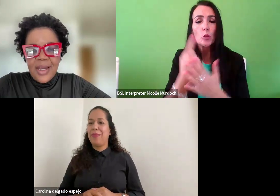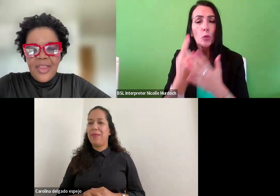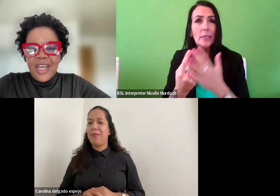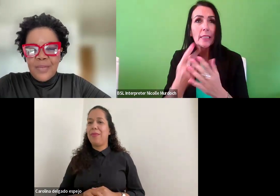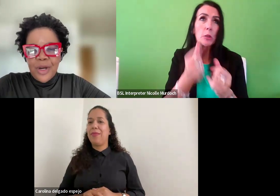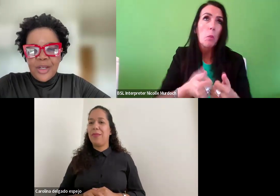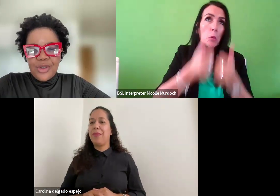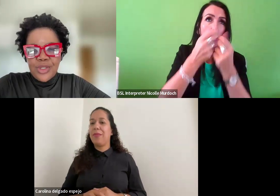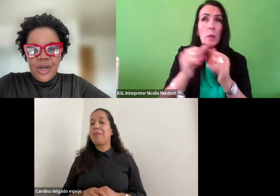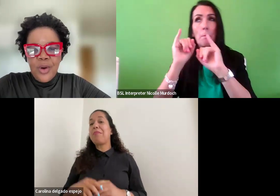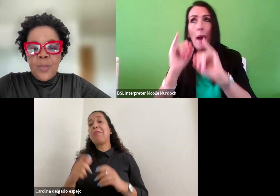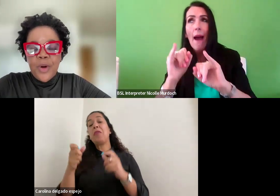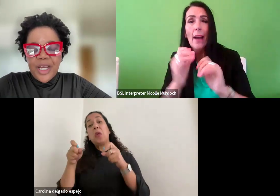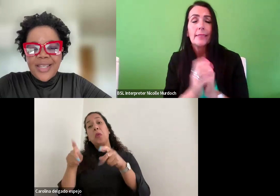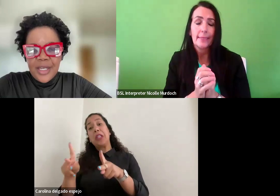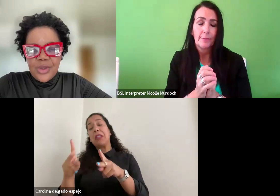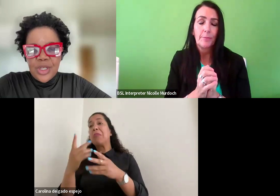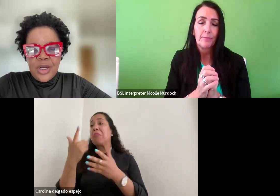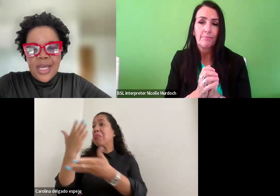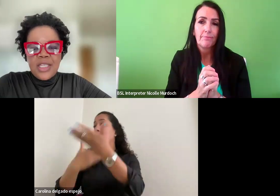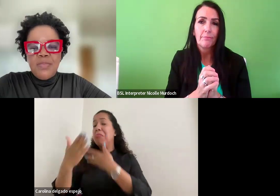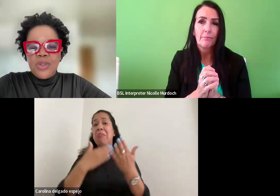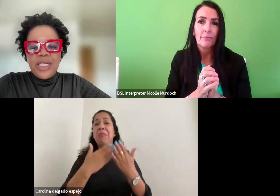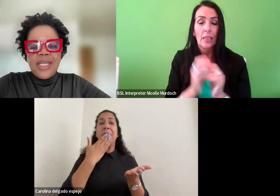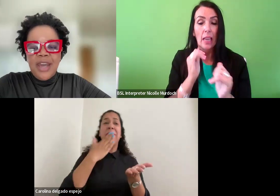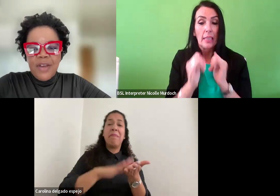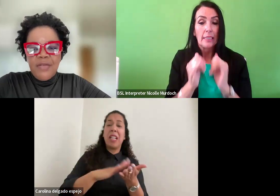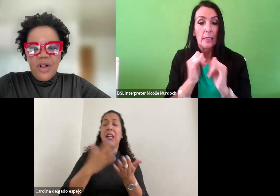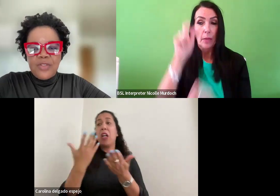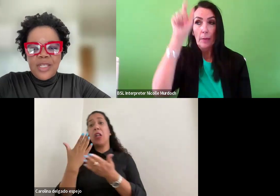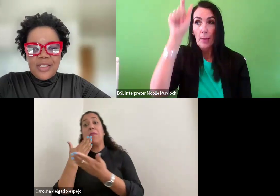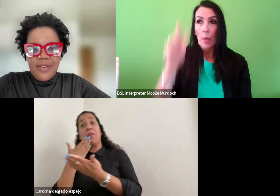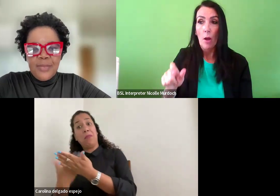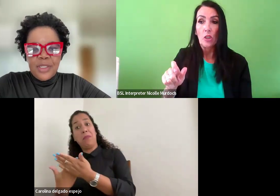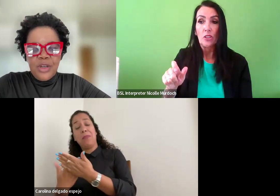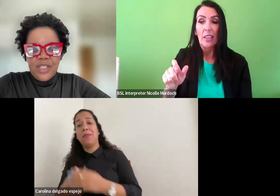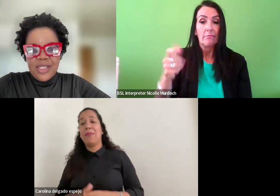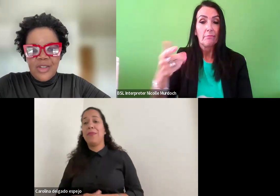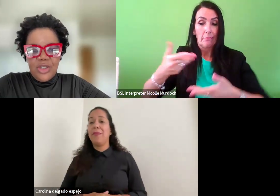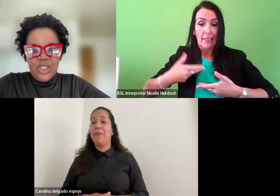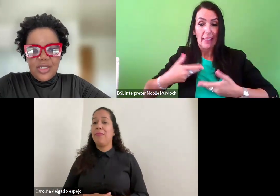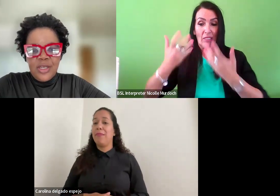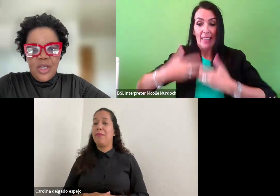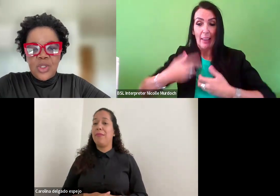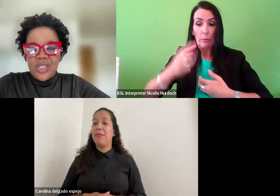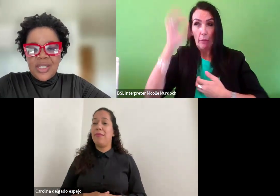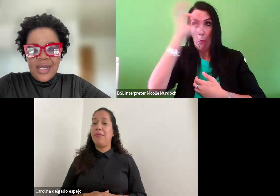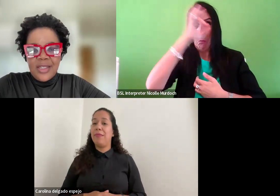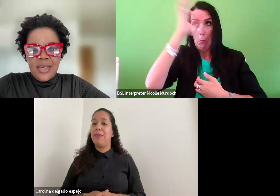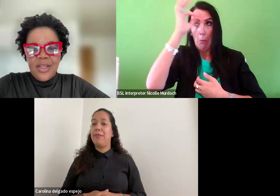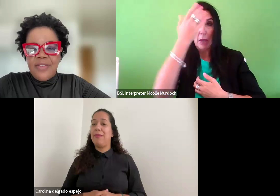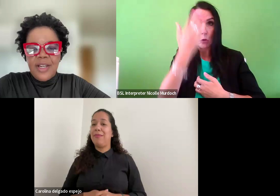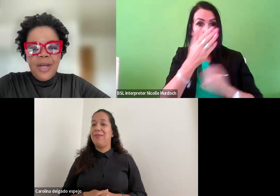bad. The end product user or product end user is mostly never involved in the development of these technologies. To